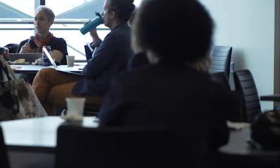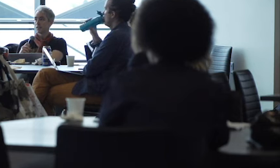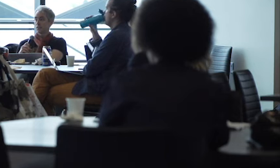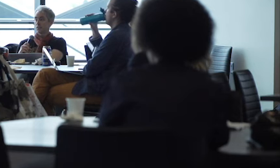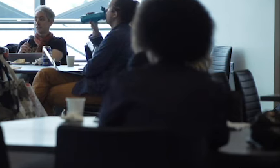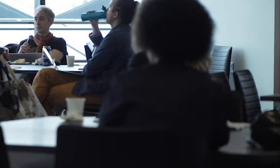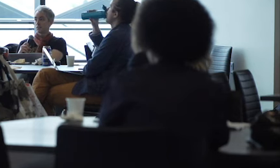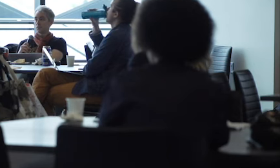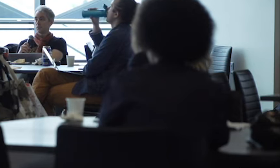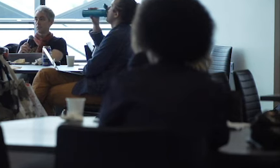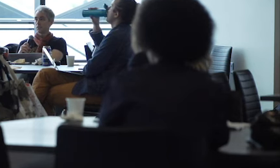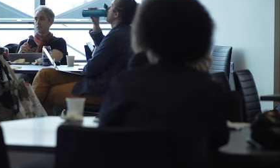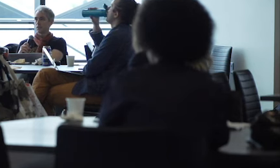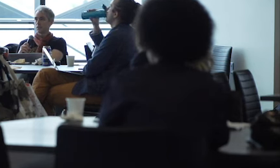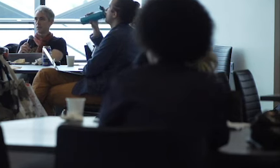could,